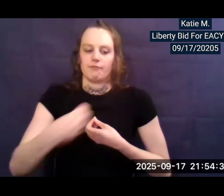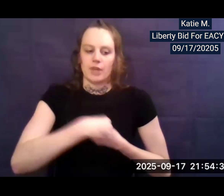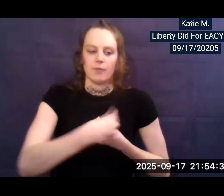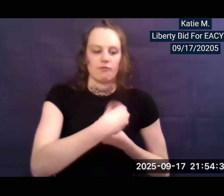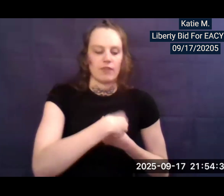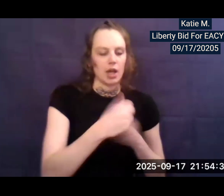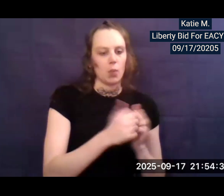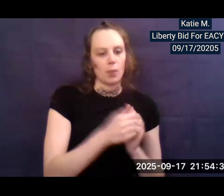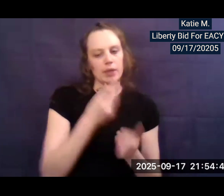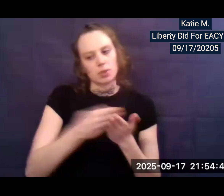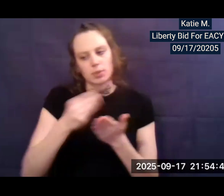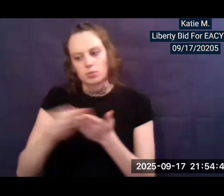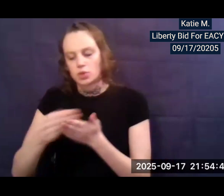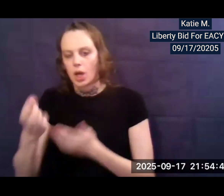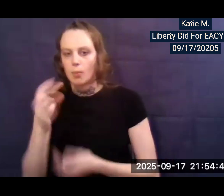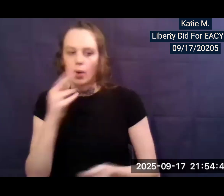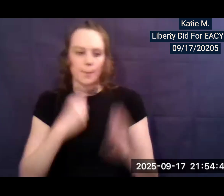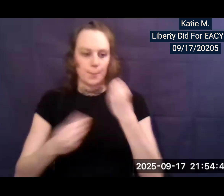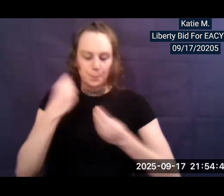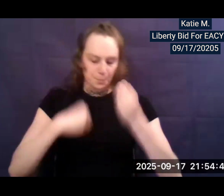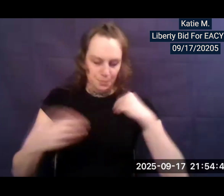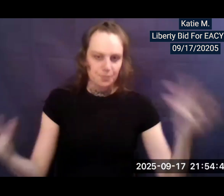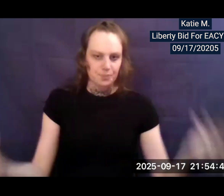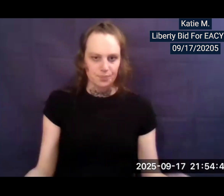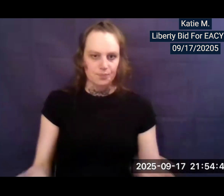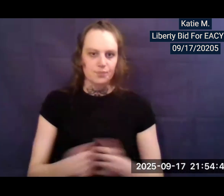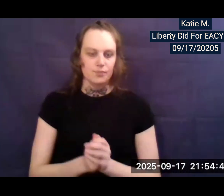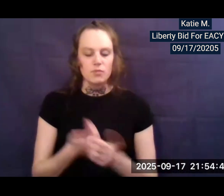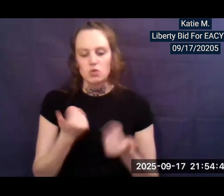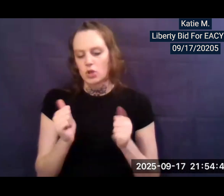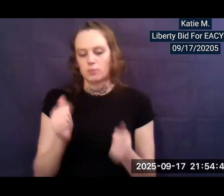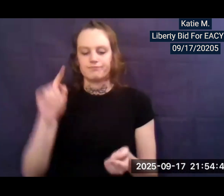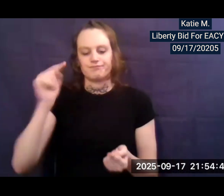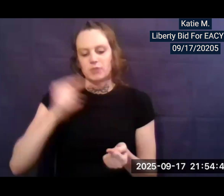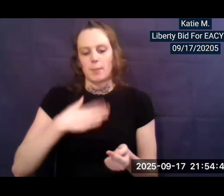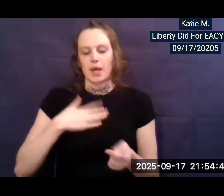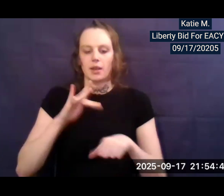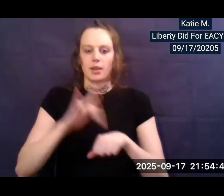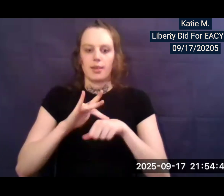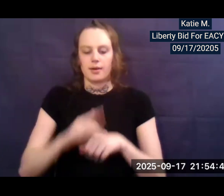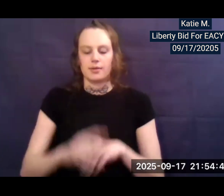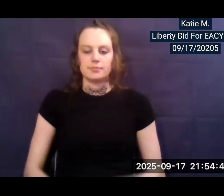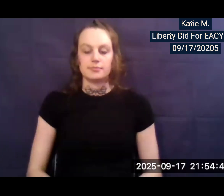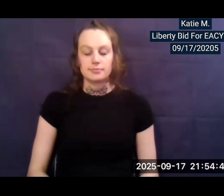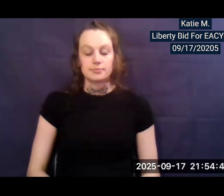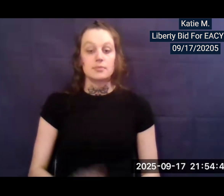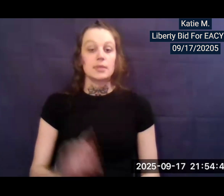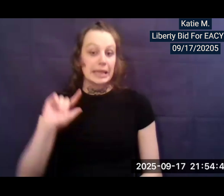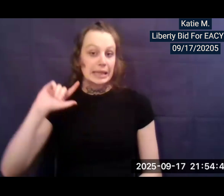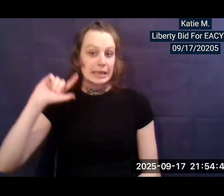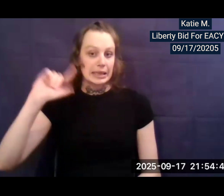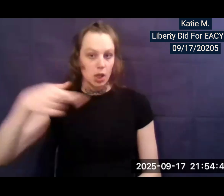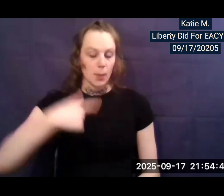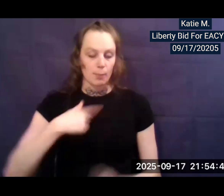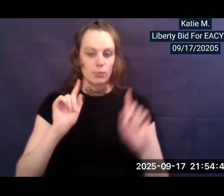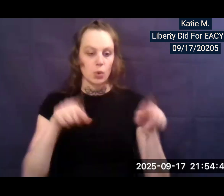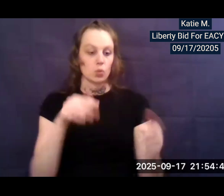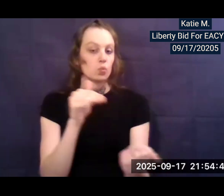what sorry, I lost my train of thought. And then eventually I went to the doctors because I I I had like